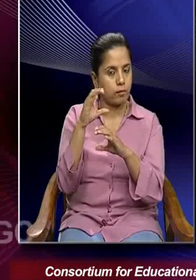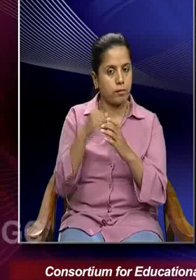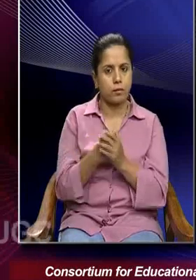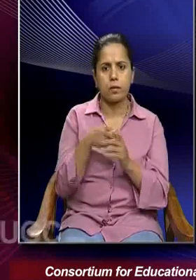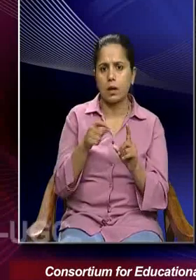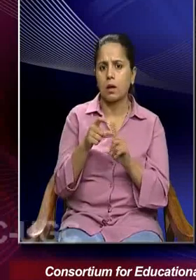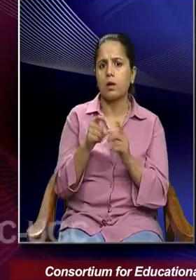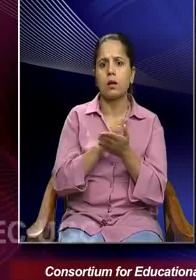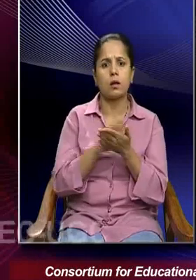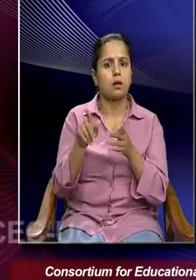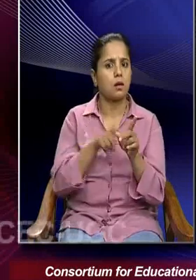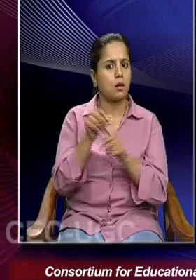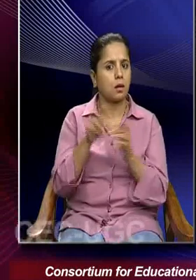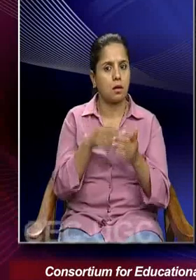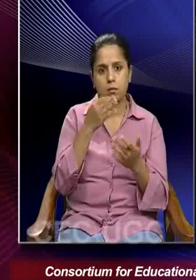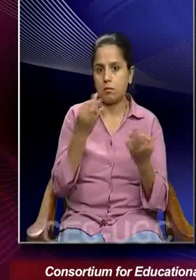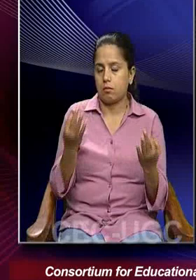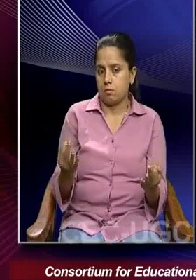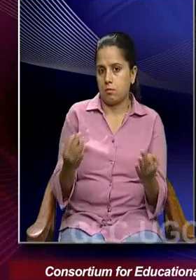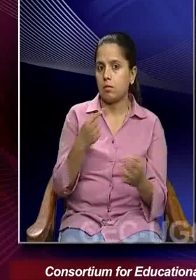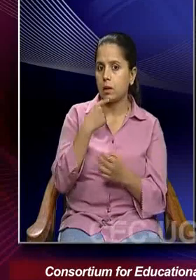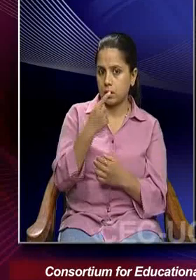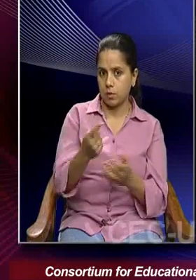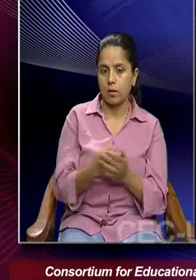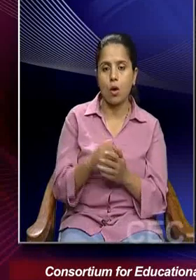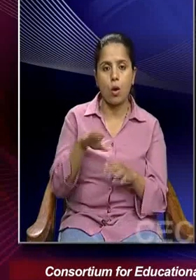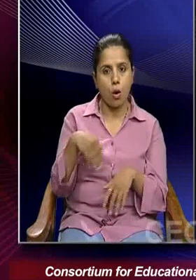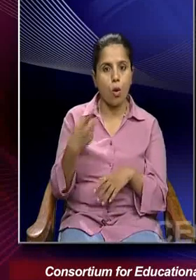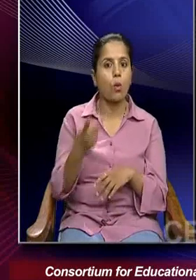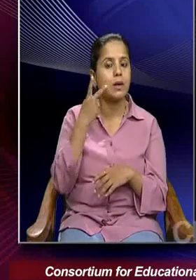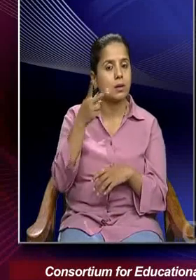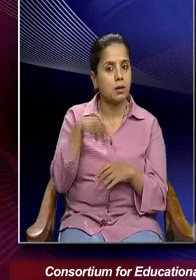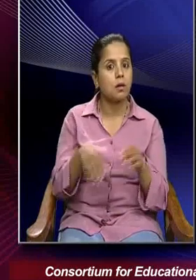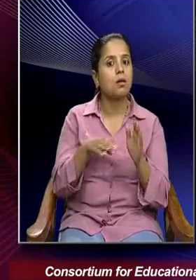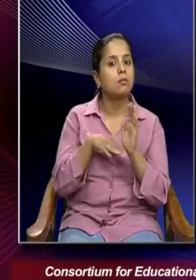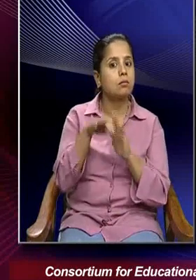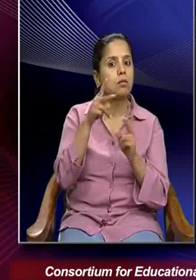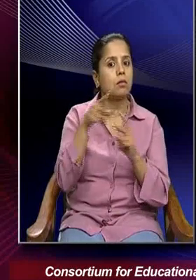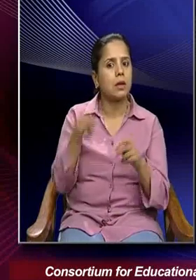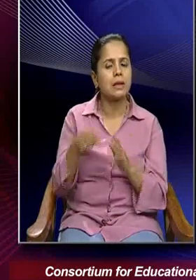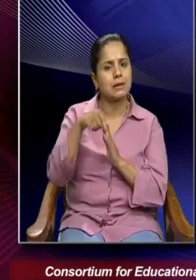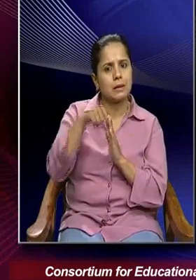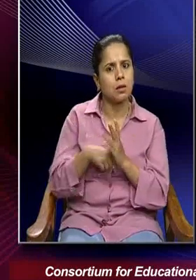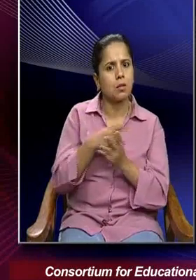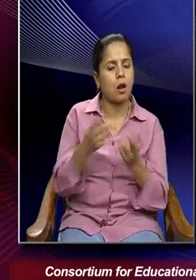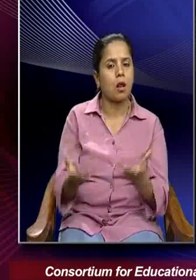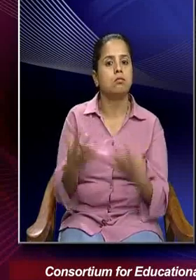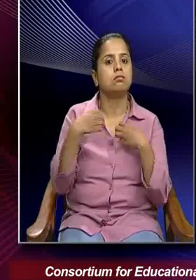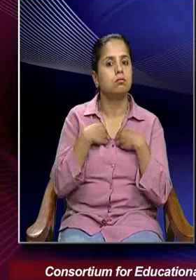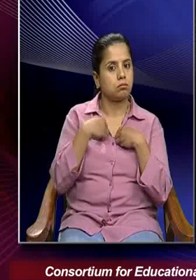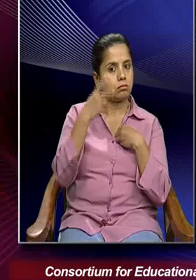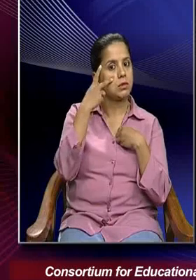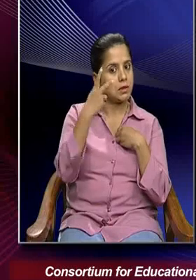Dhyan refers to meditation or the state of deep contemplation and absorption.